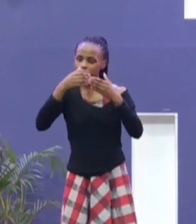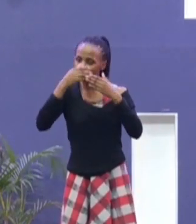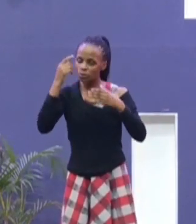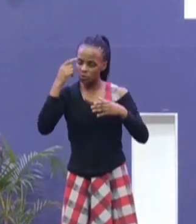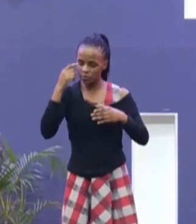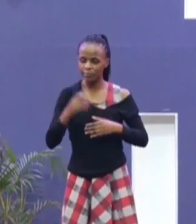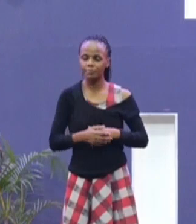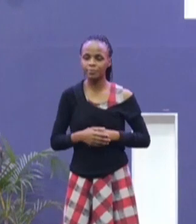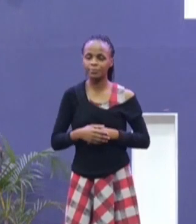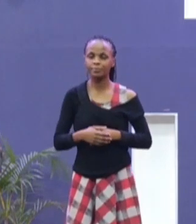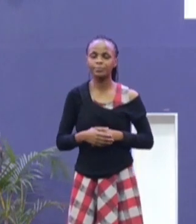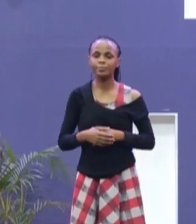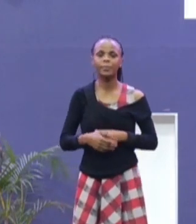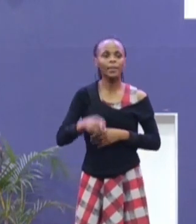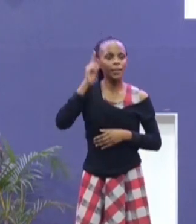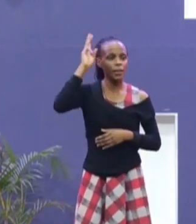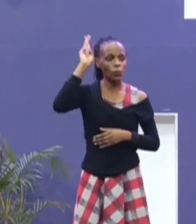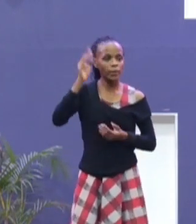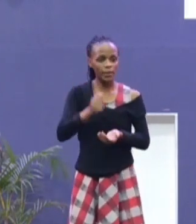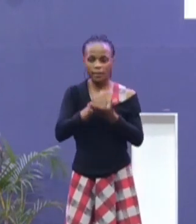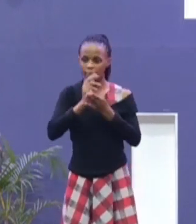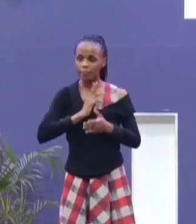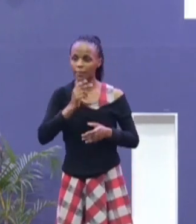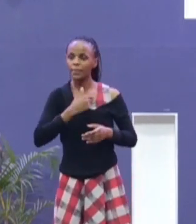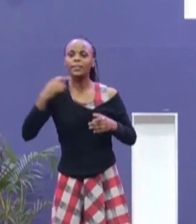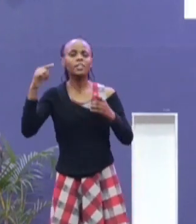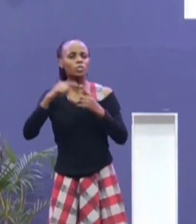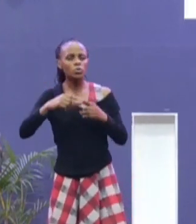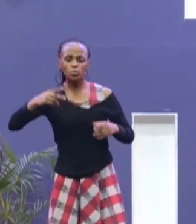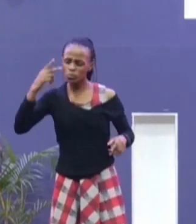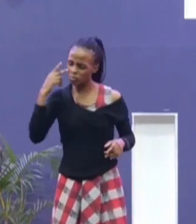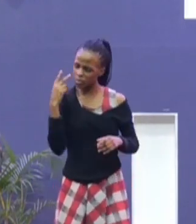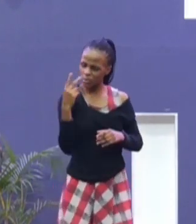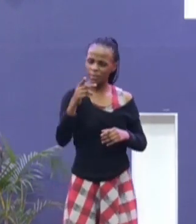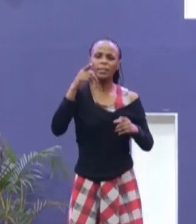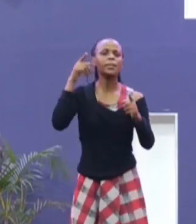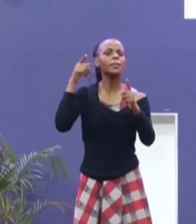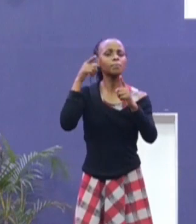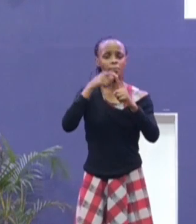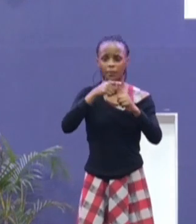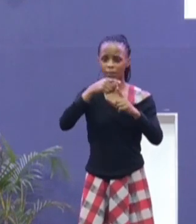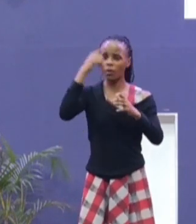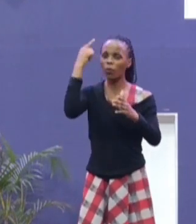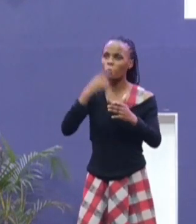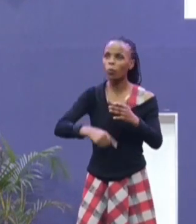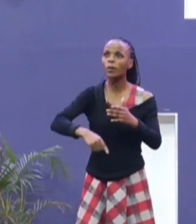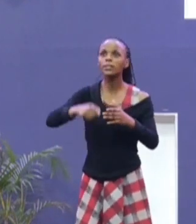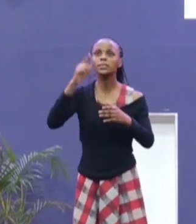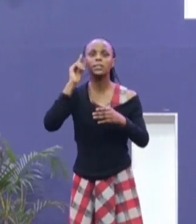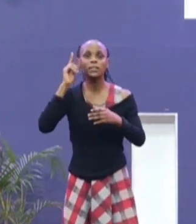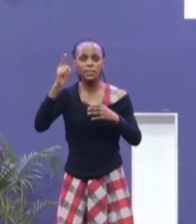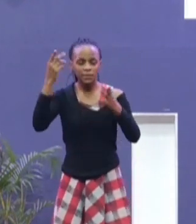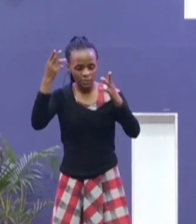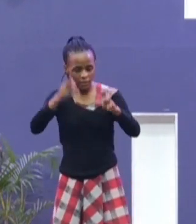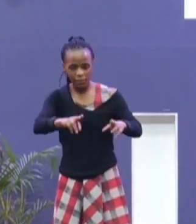kugula amaso agomo. He will enable us aja to see the cause of what is happening.